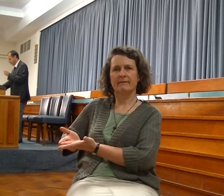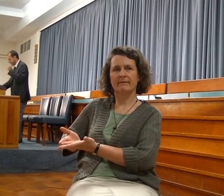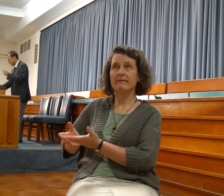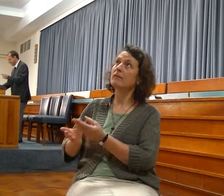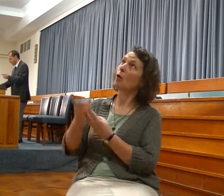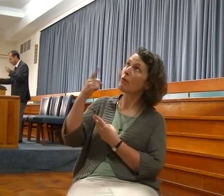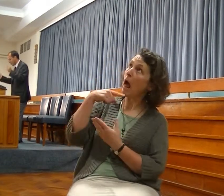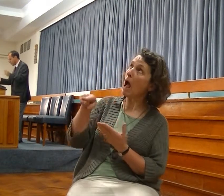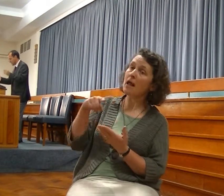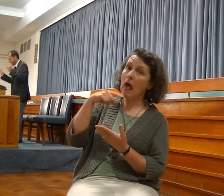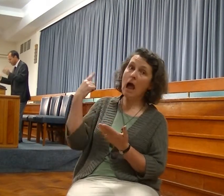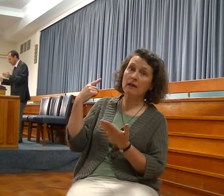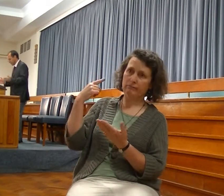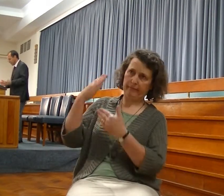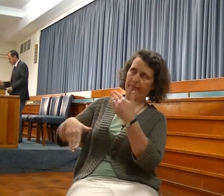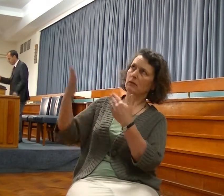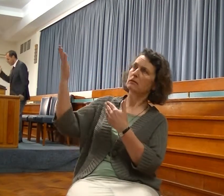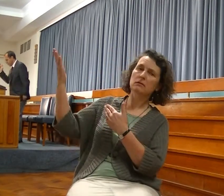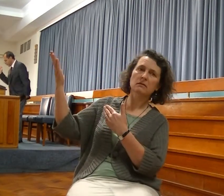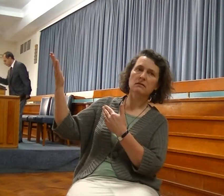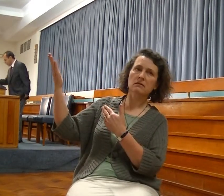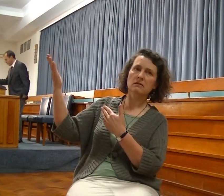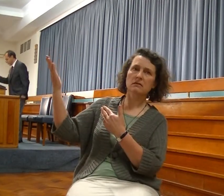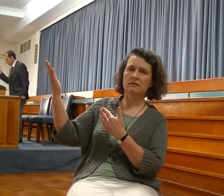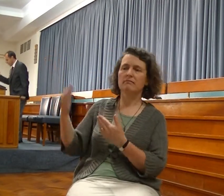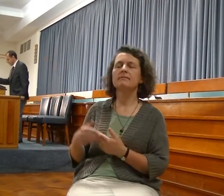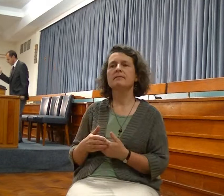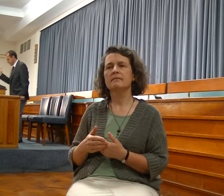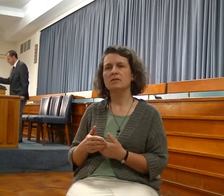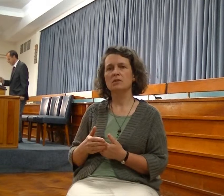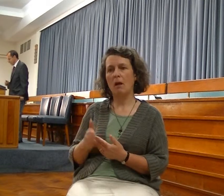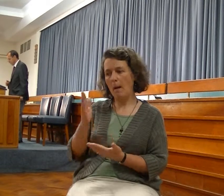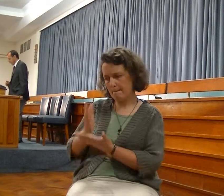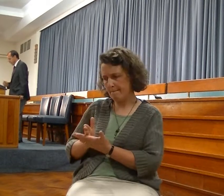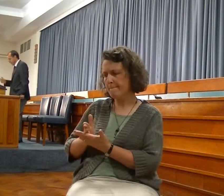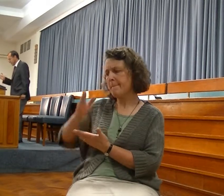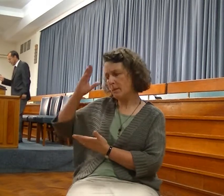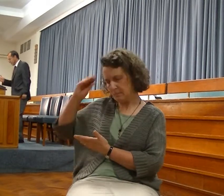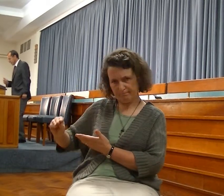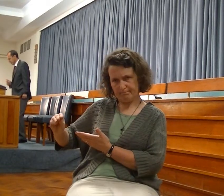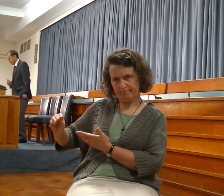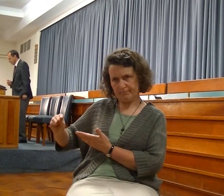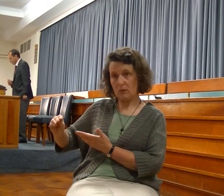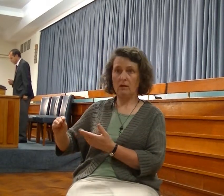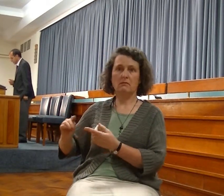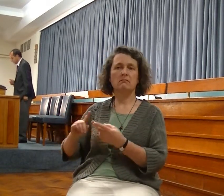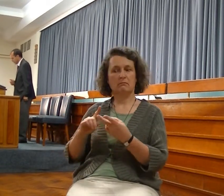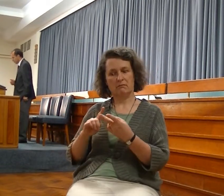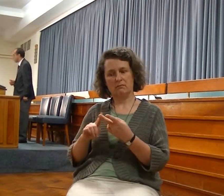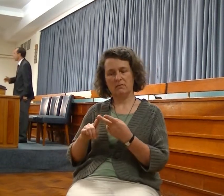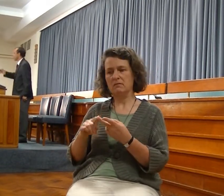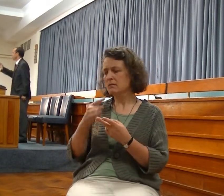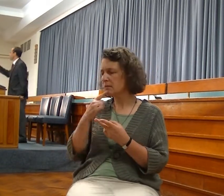man that he should lie. So he said unto him, firstly about his salvation, verily I say unto thee. And the second